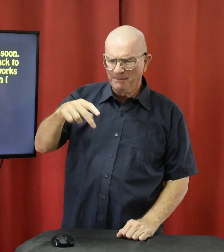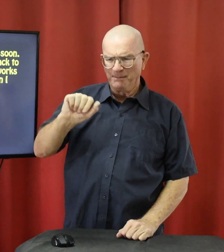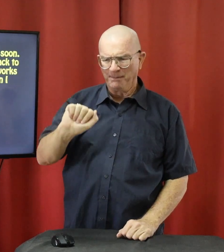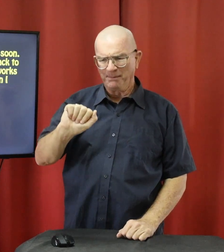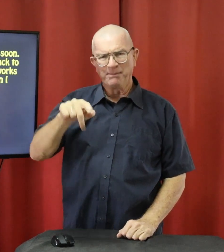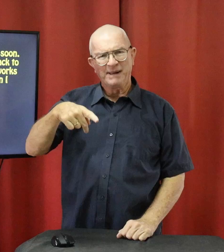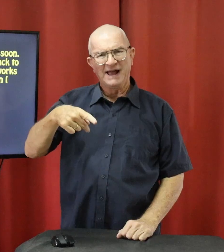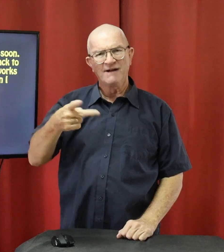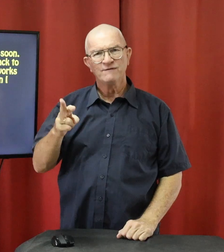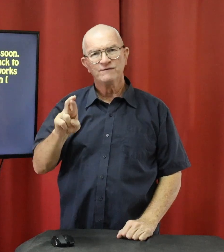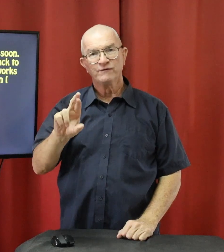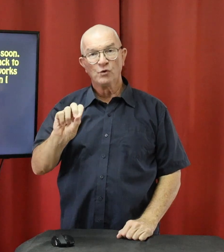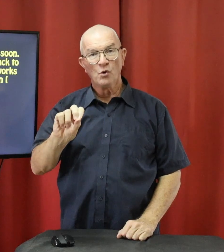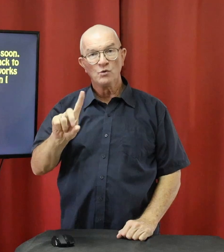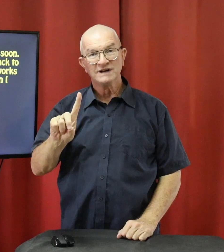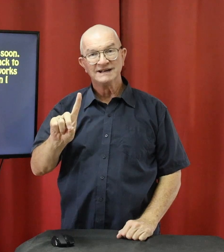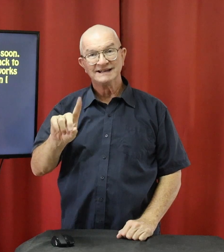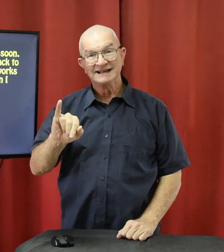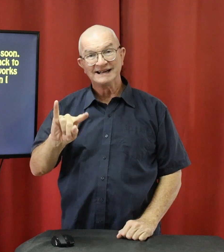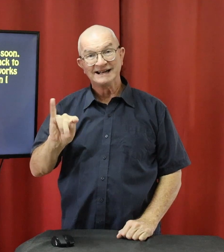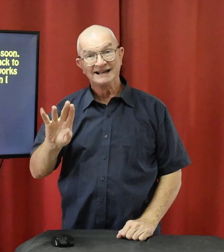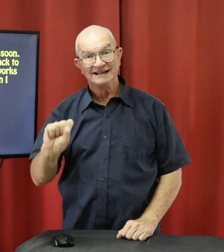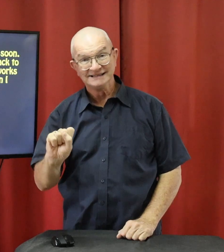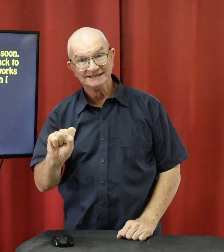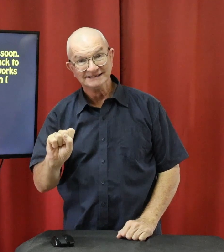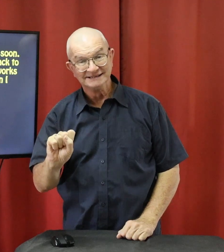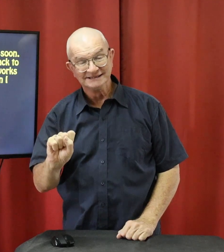So this man, Epaphroditus,